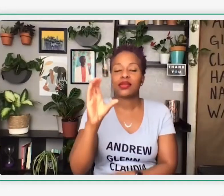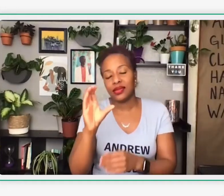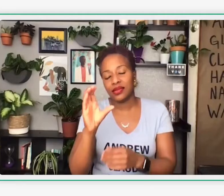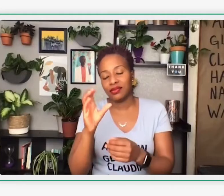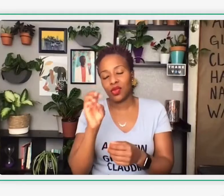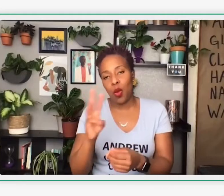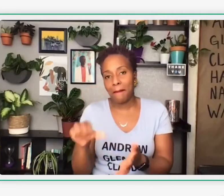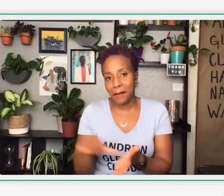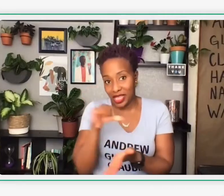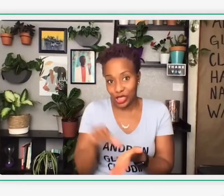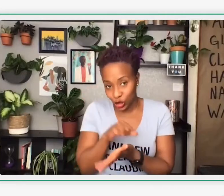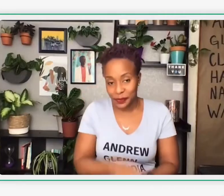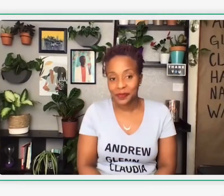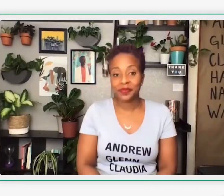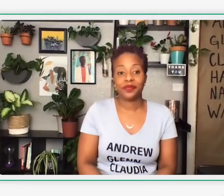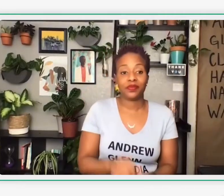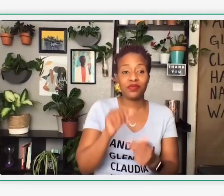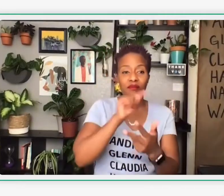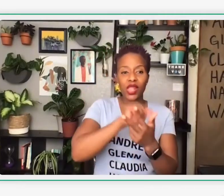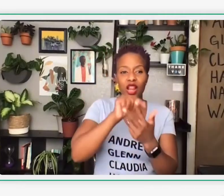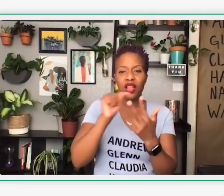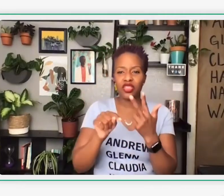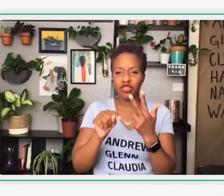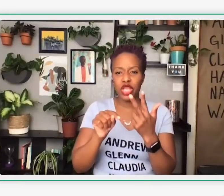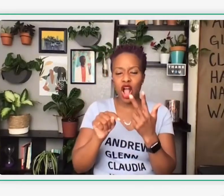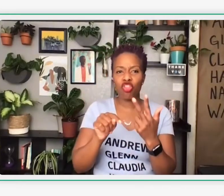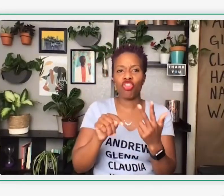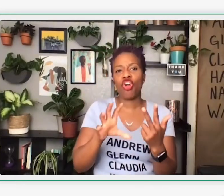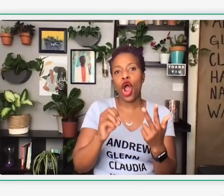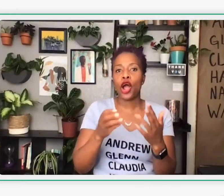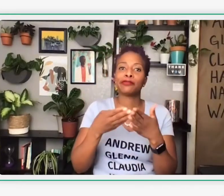contact information to the BDC page.